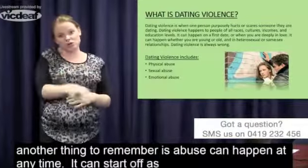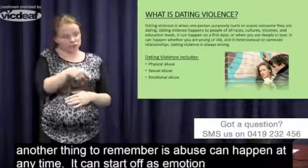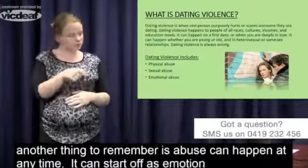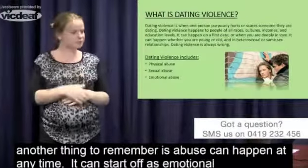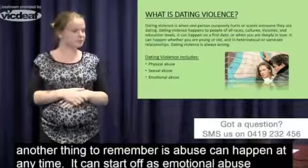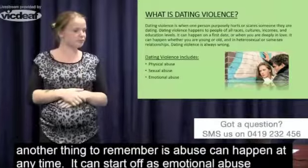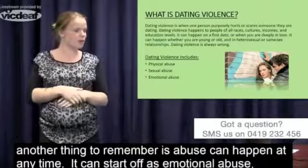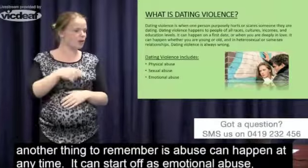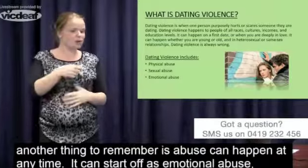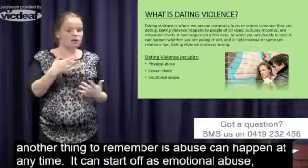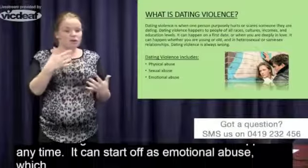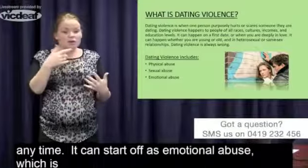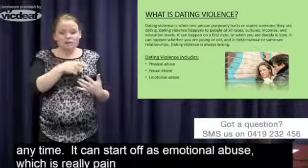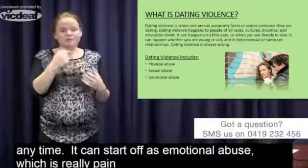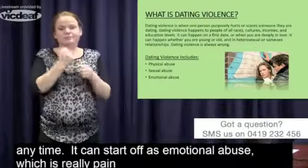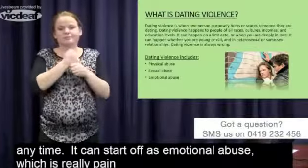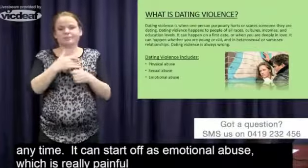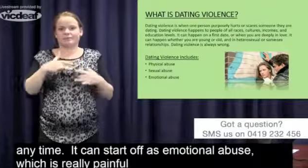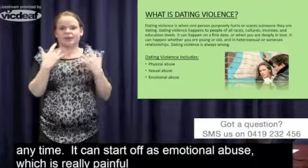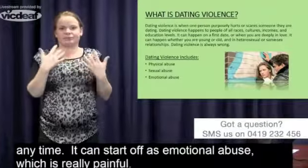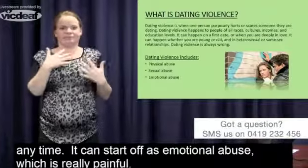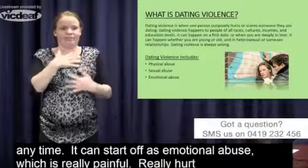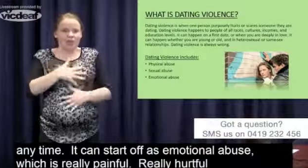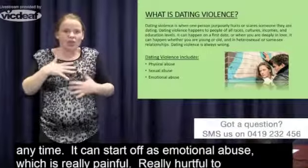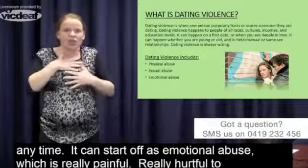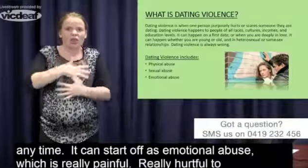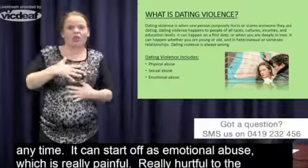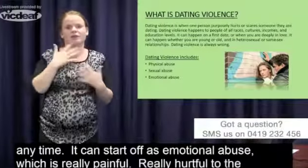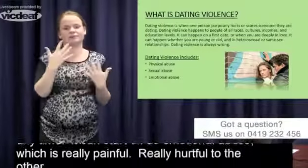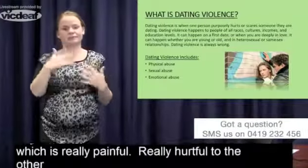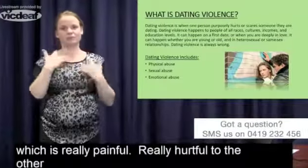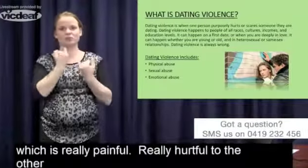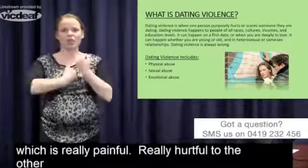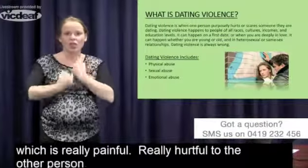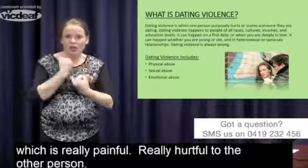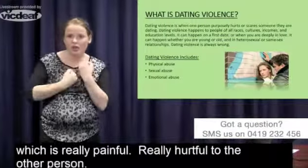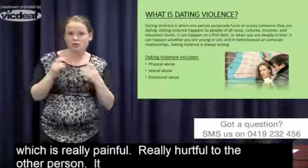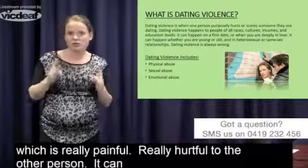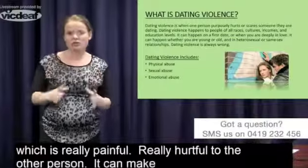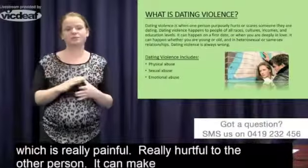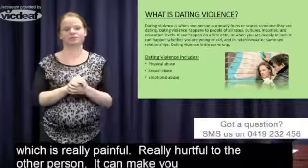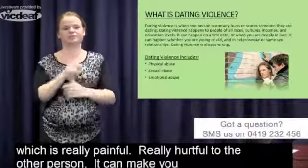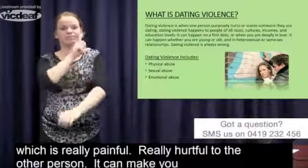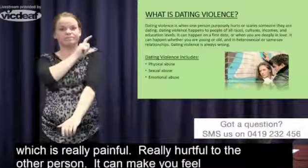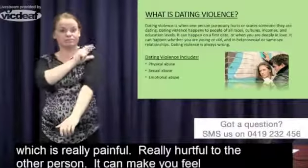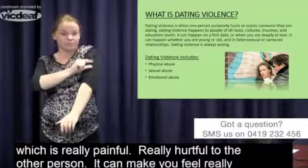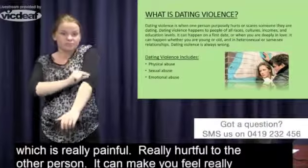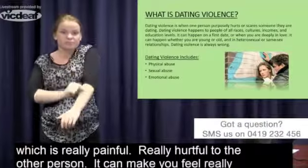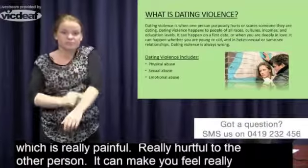really painful, really hurtful to the other person. It can make you feel really uneasy, make you start